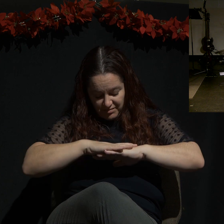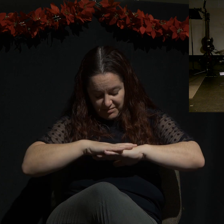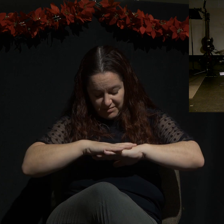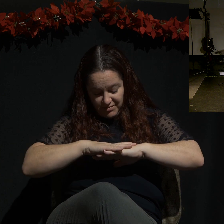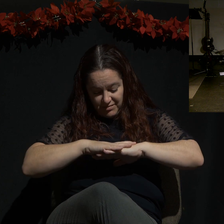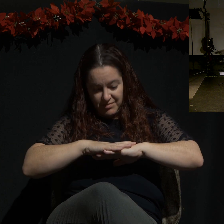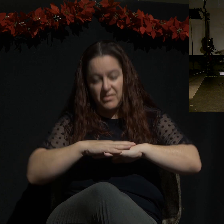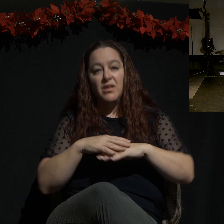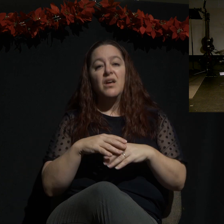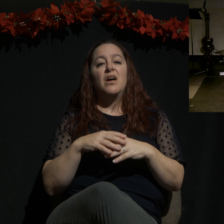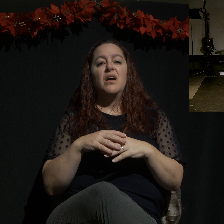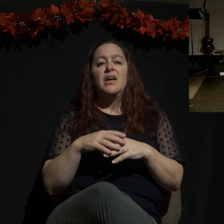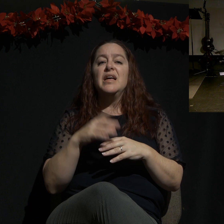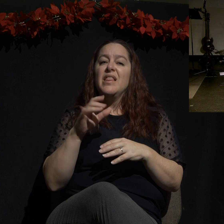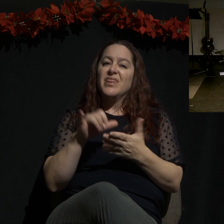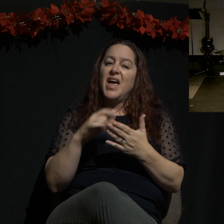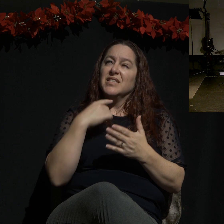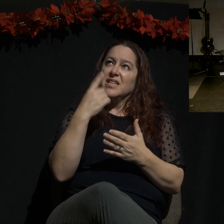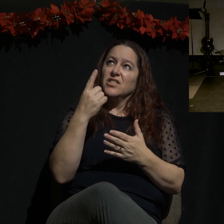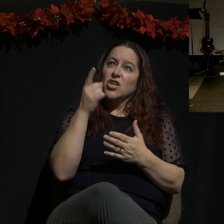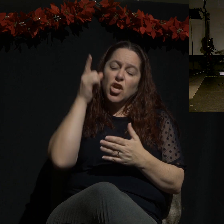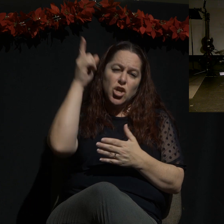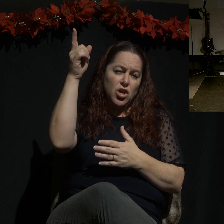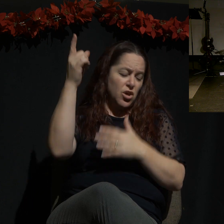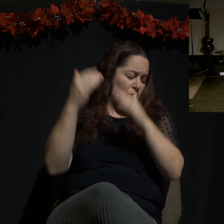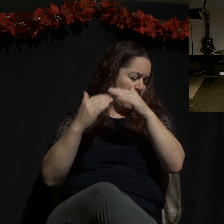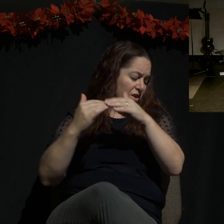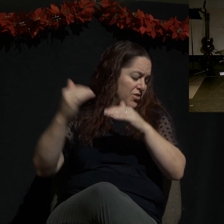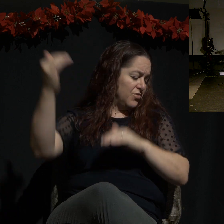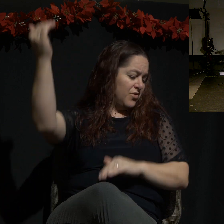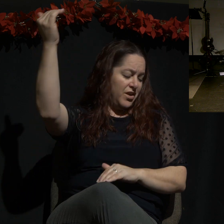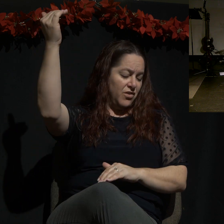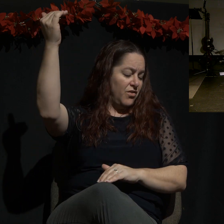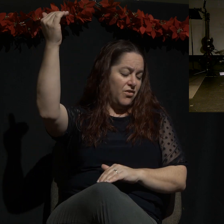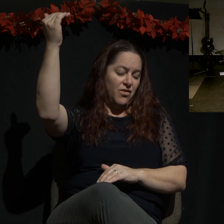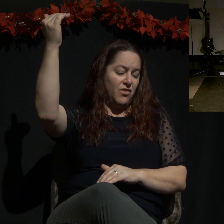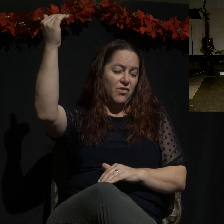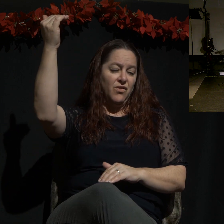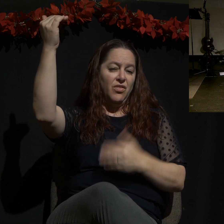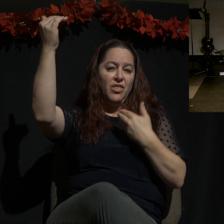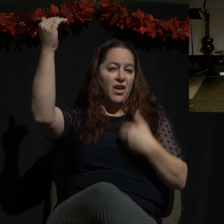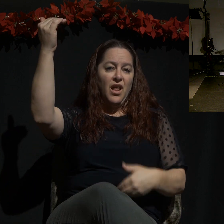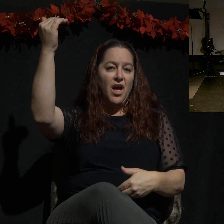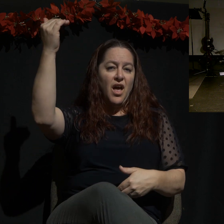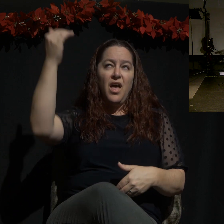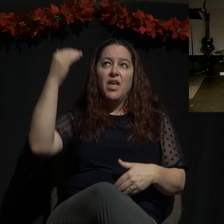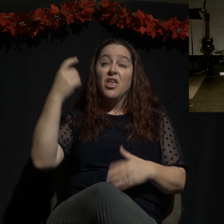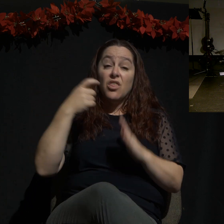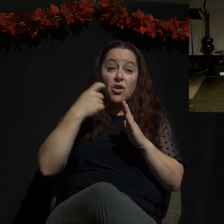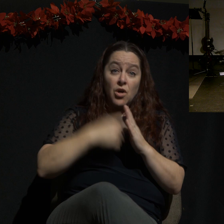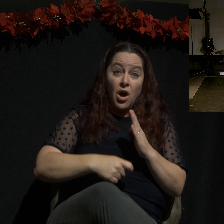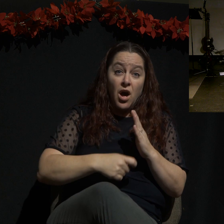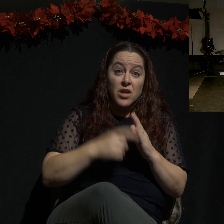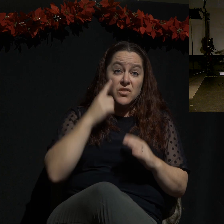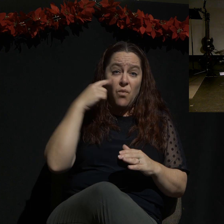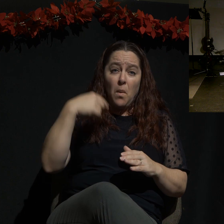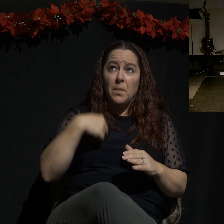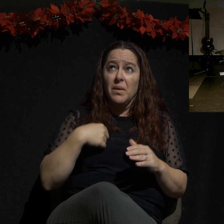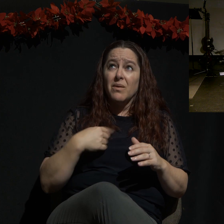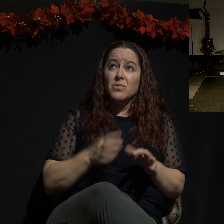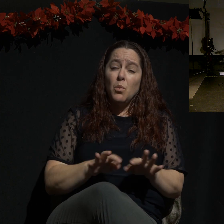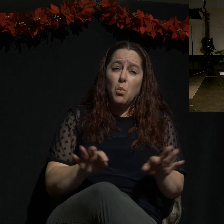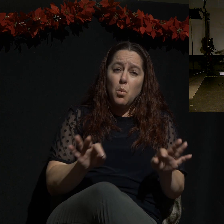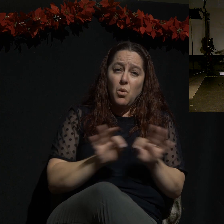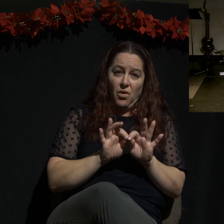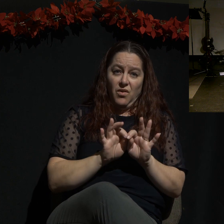to say, you are greater than I am. The cost to me is worth